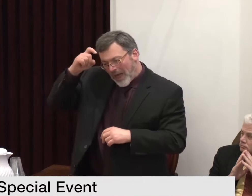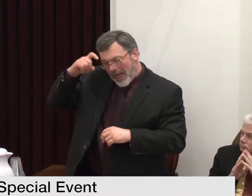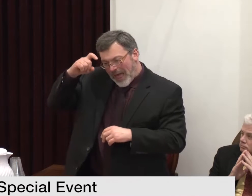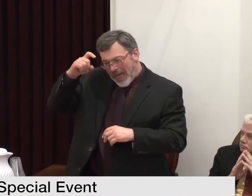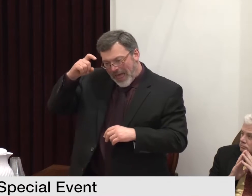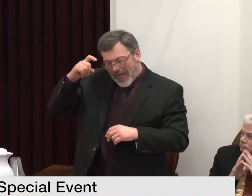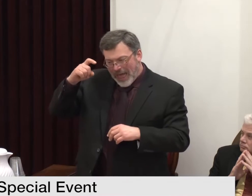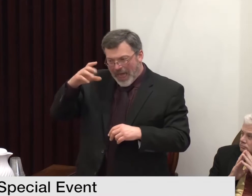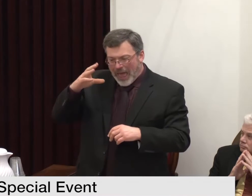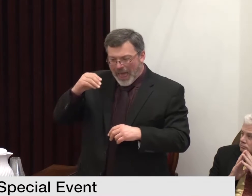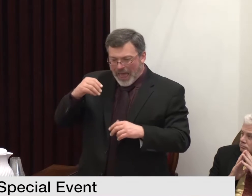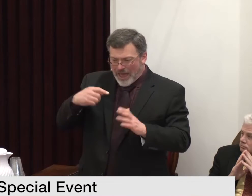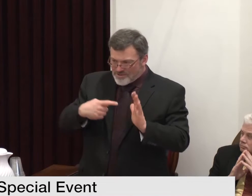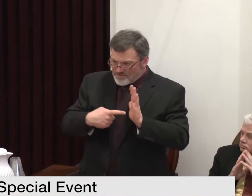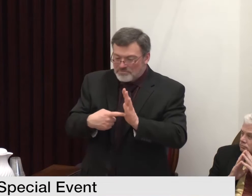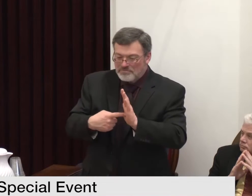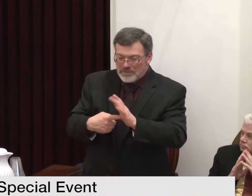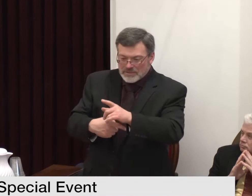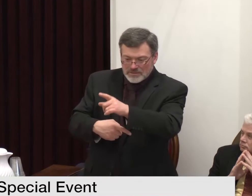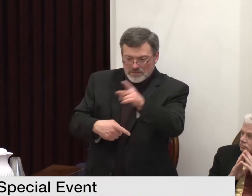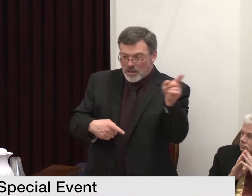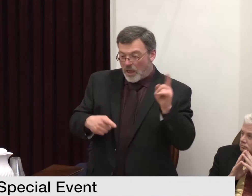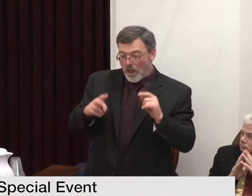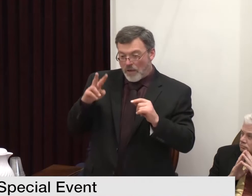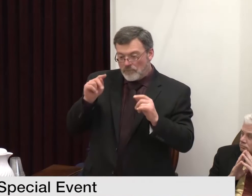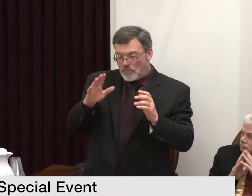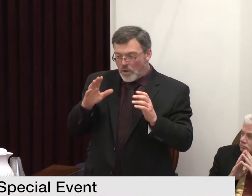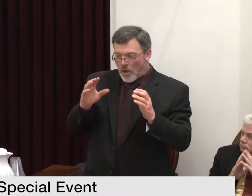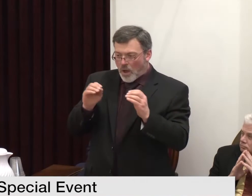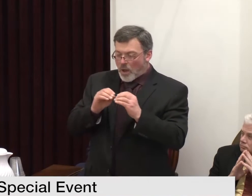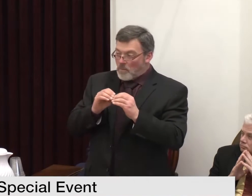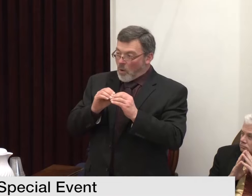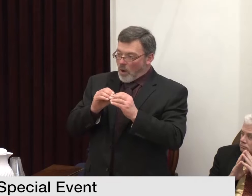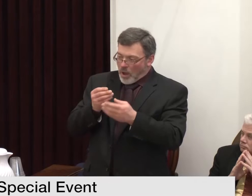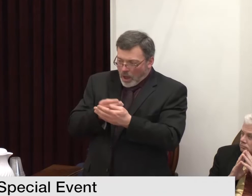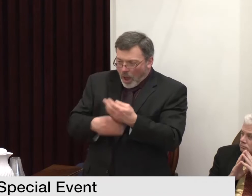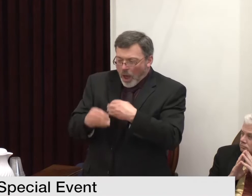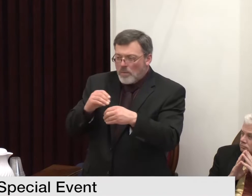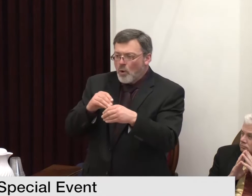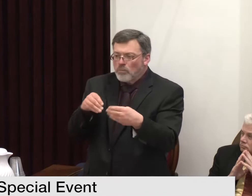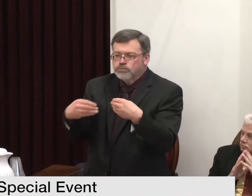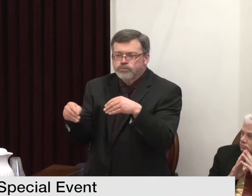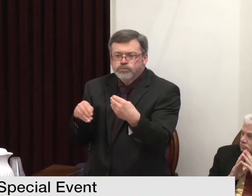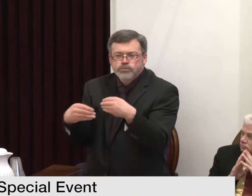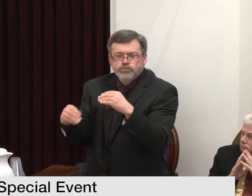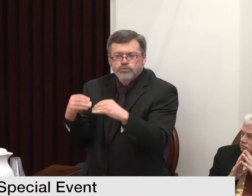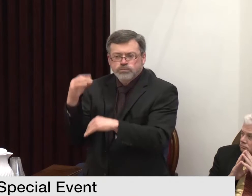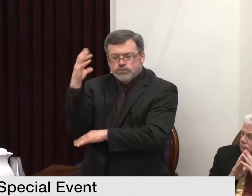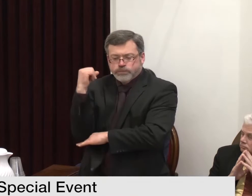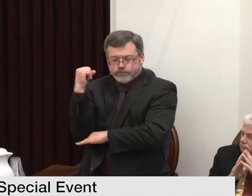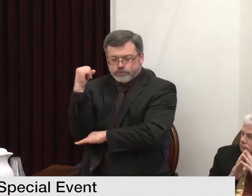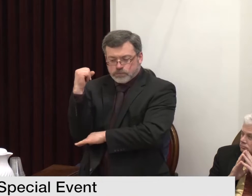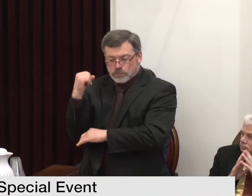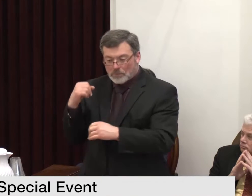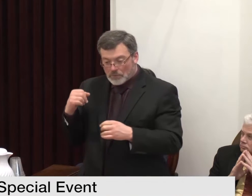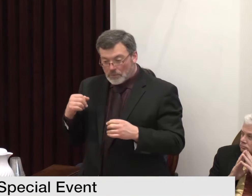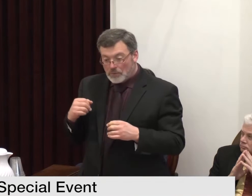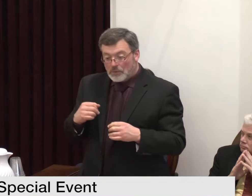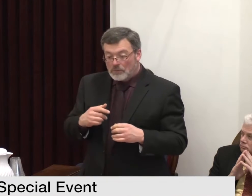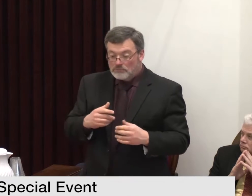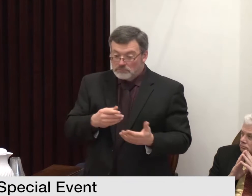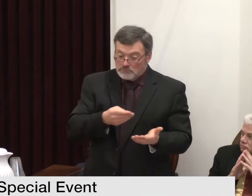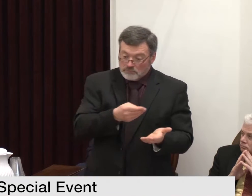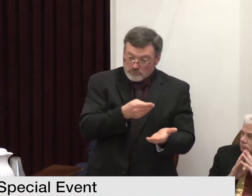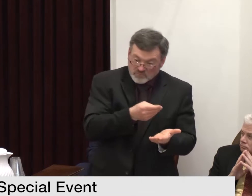make our state budget more resilient to future ups and downs, helping us weather both financial and literal